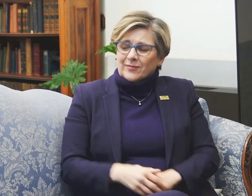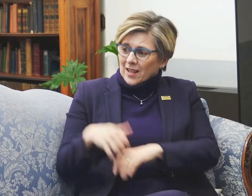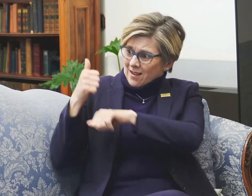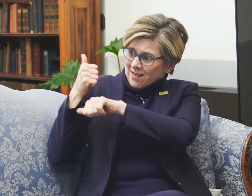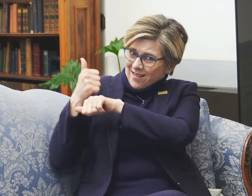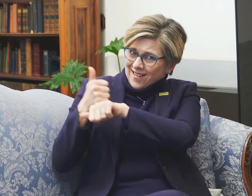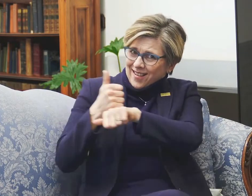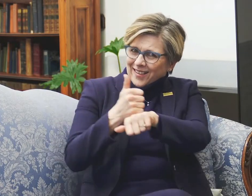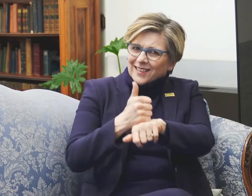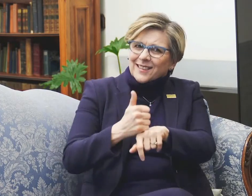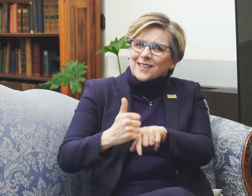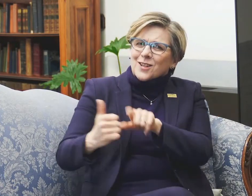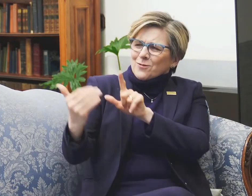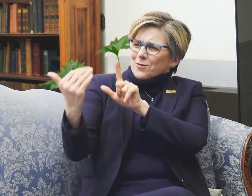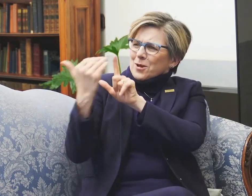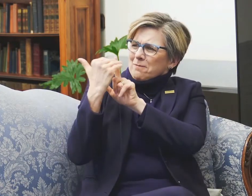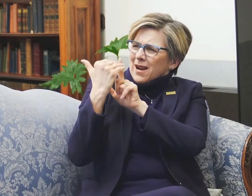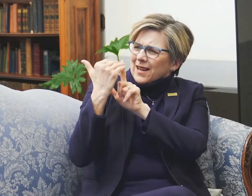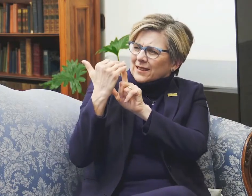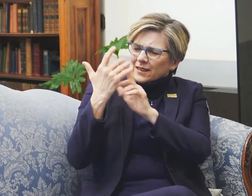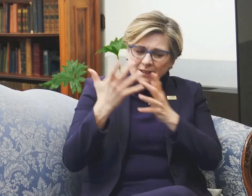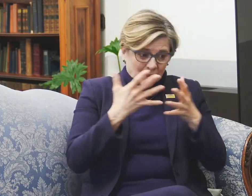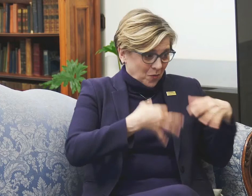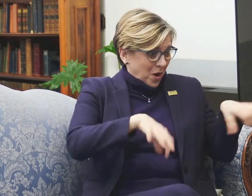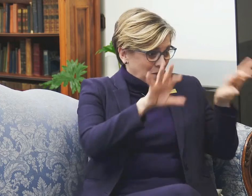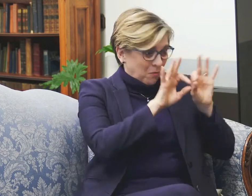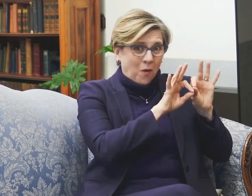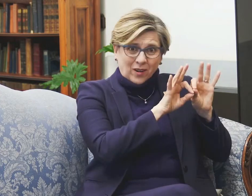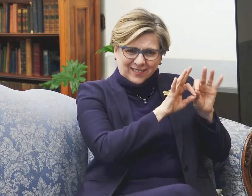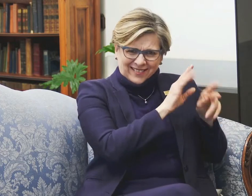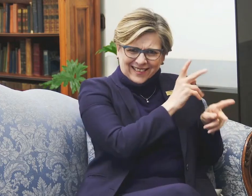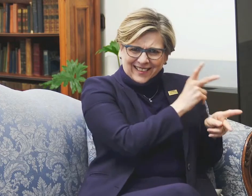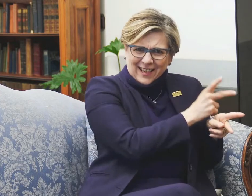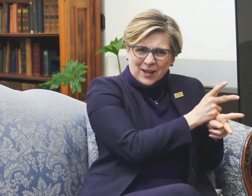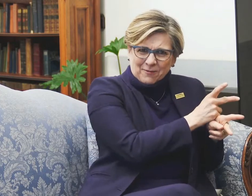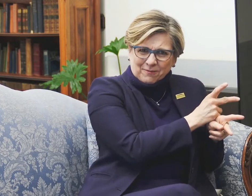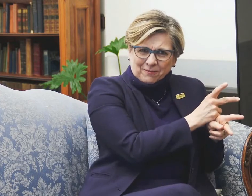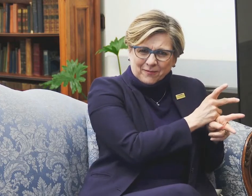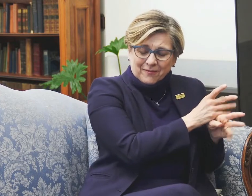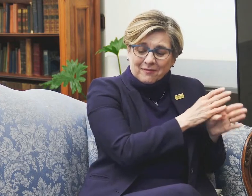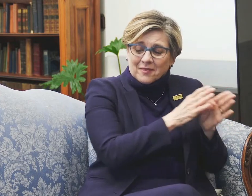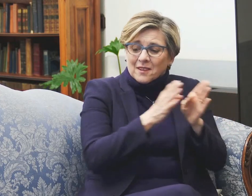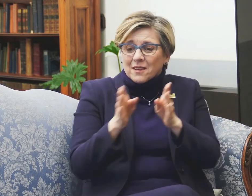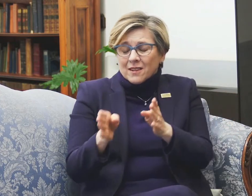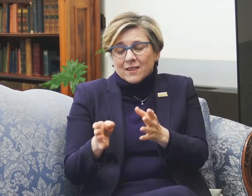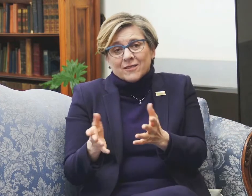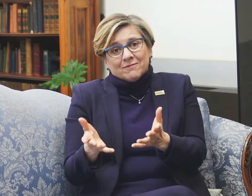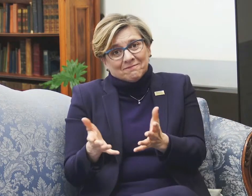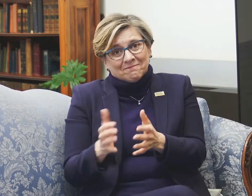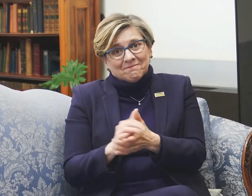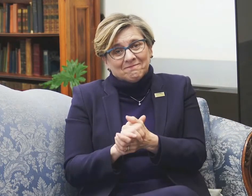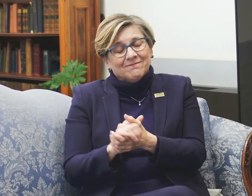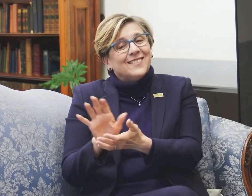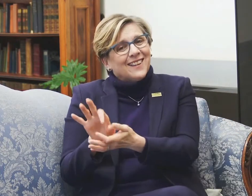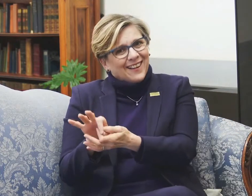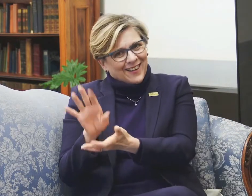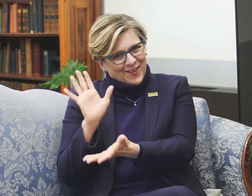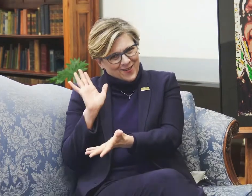and keep us present. They help us discern between the things that are important to us that we want to retain and